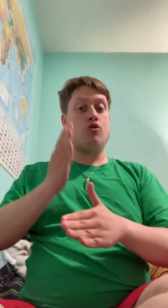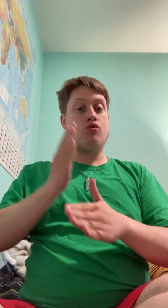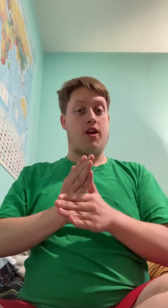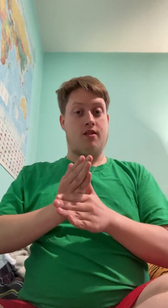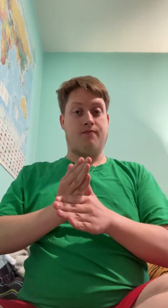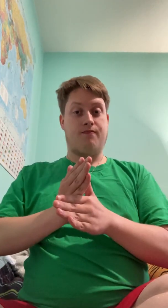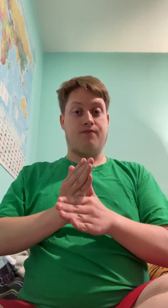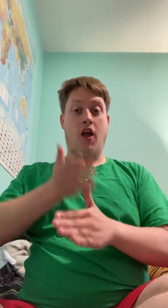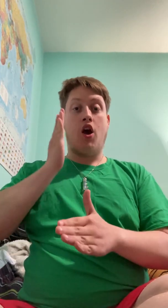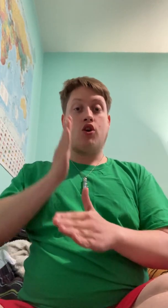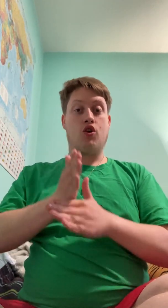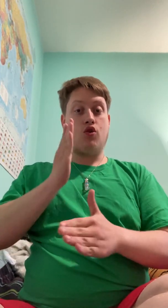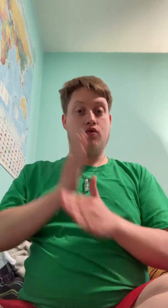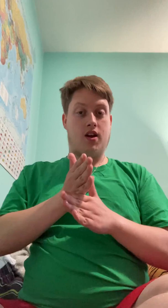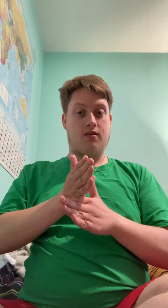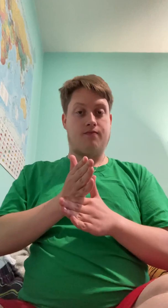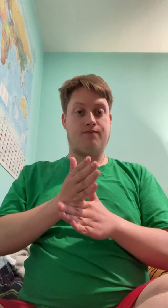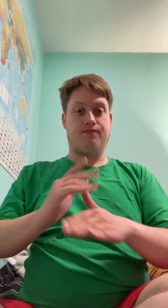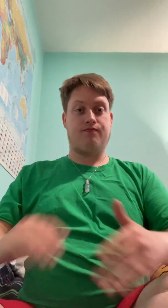career, career.